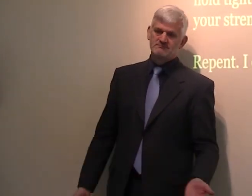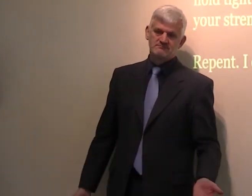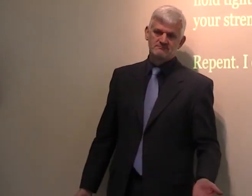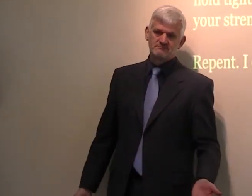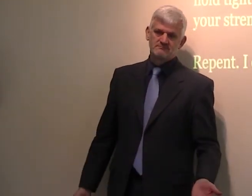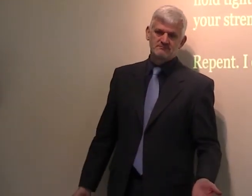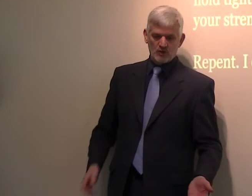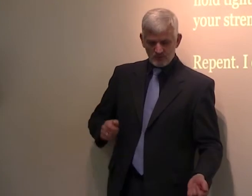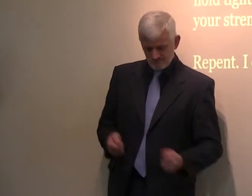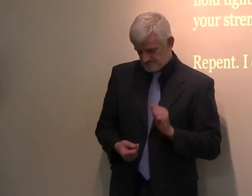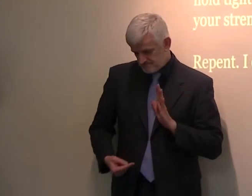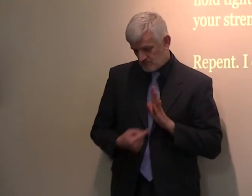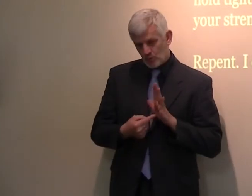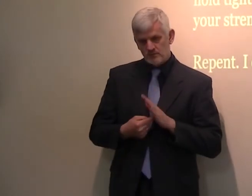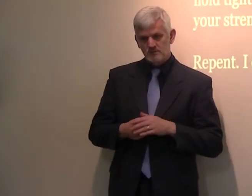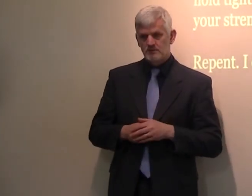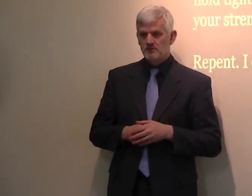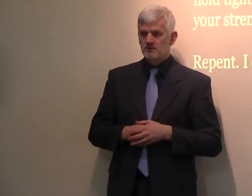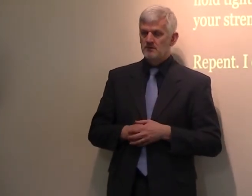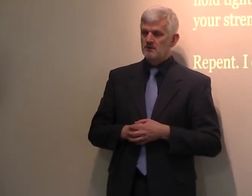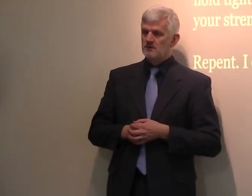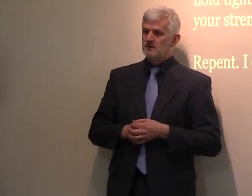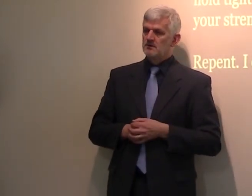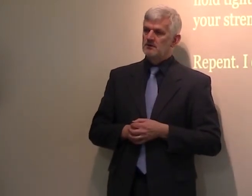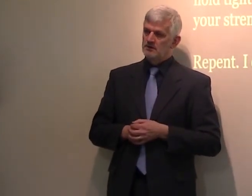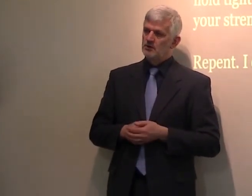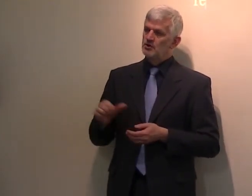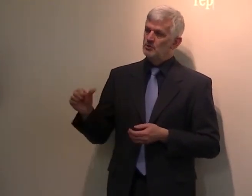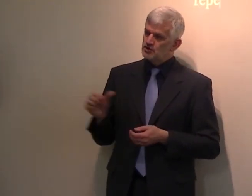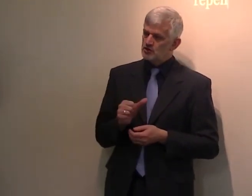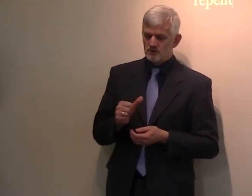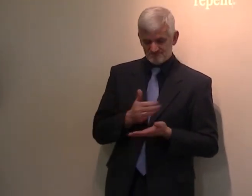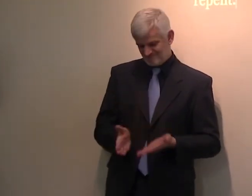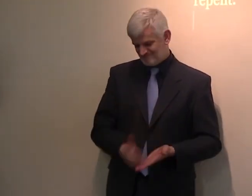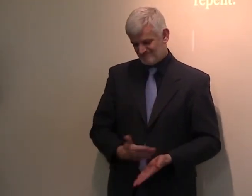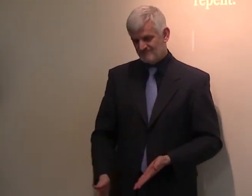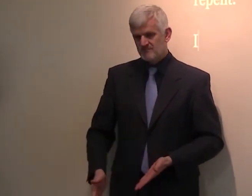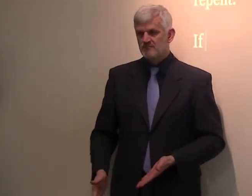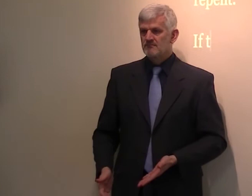And we need to dust sin away from our life. If the church doesn't repent, the Lord will